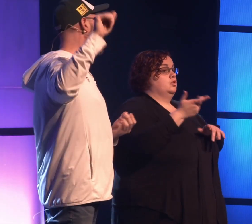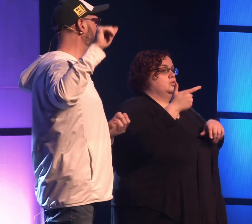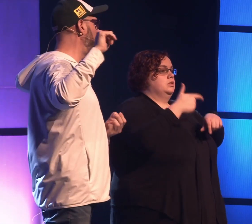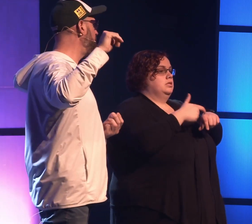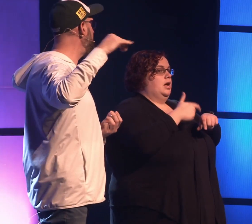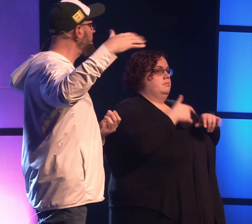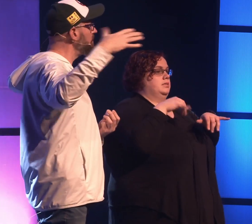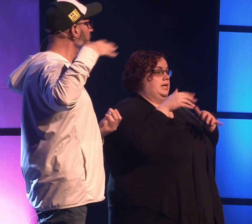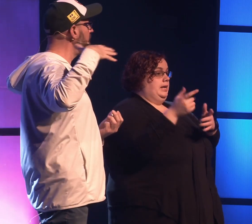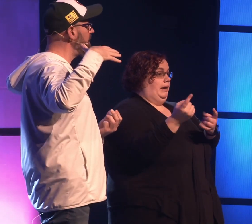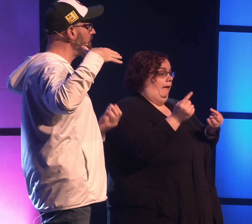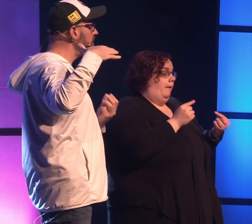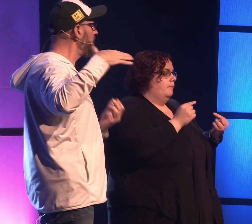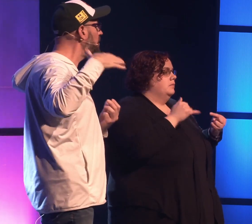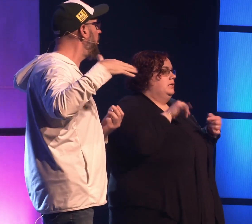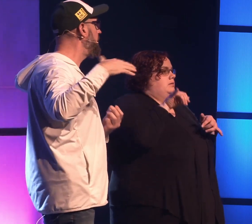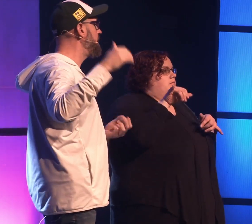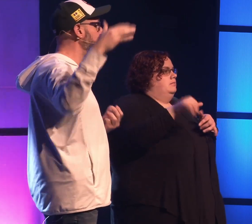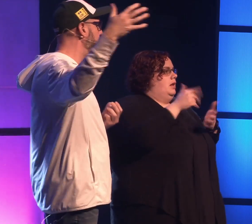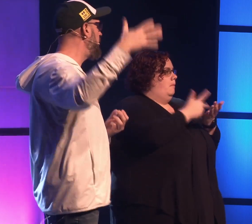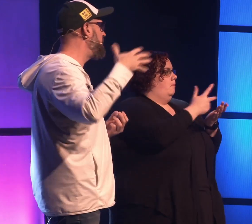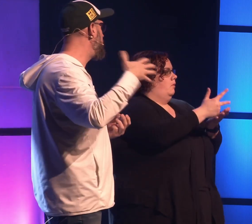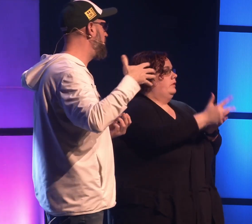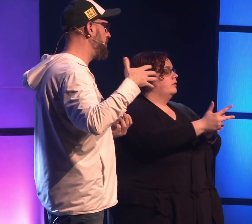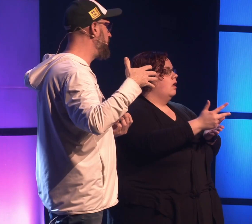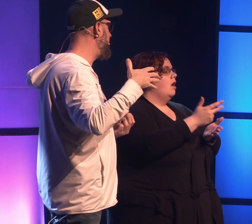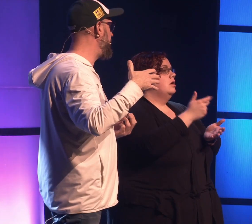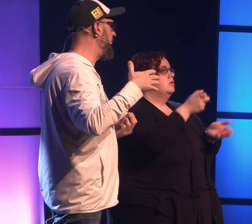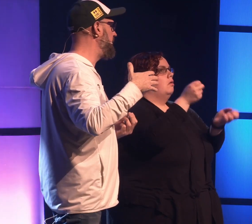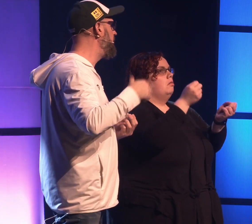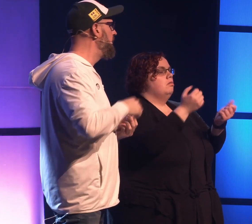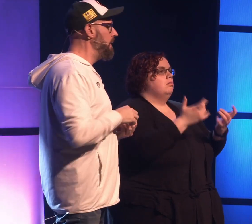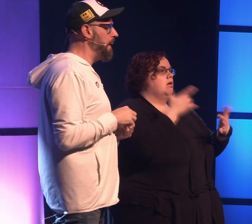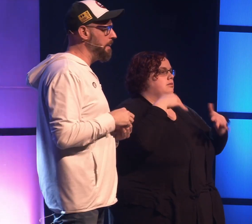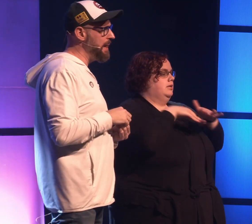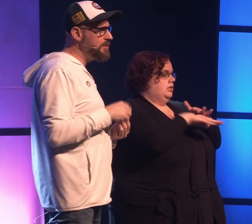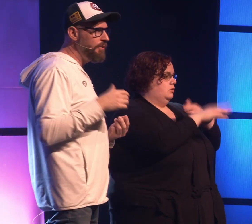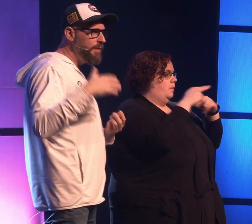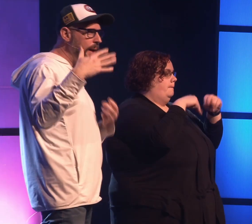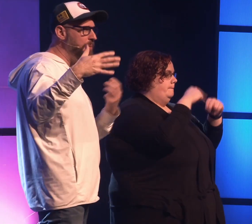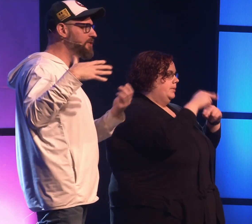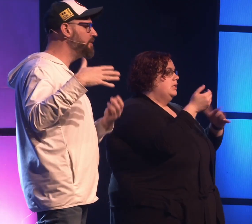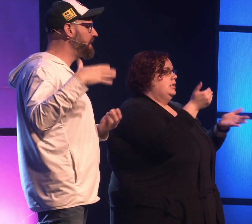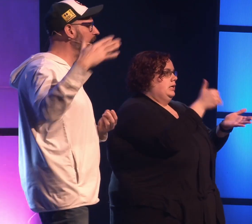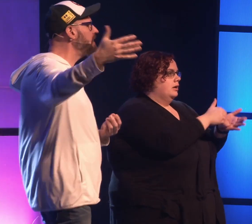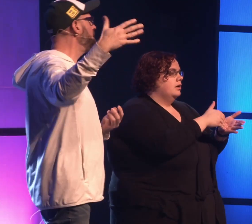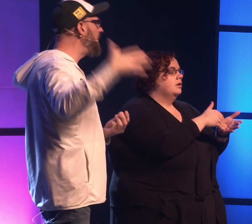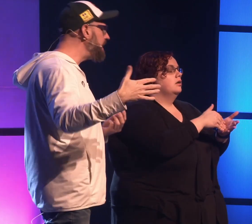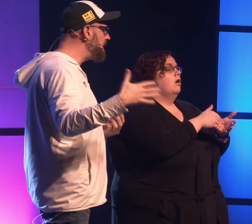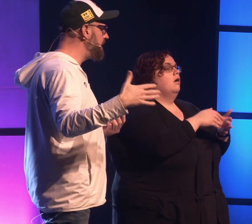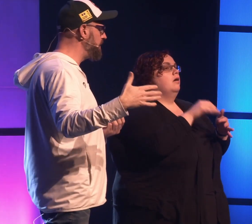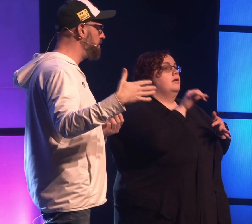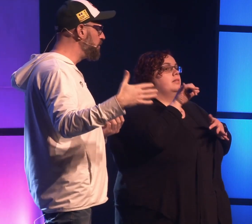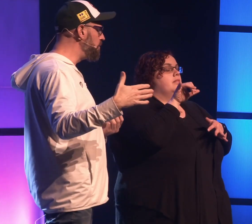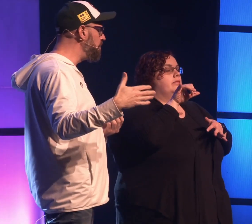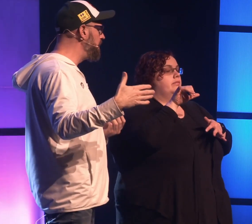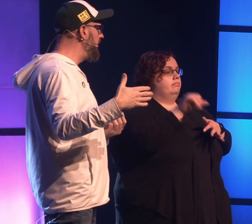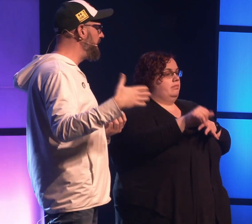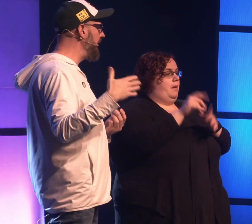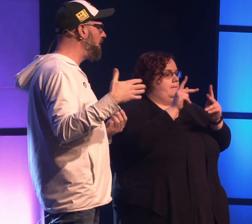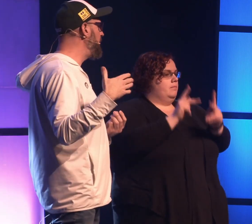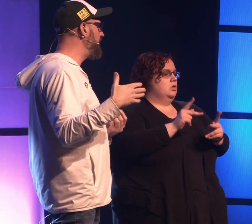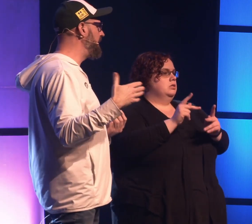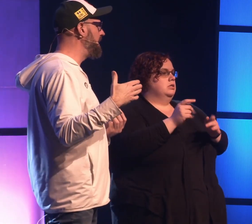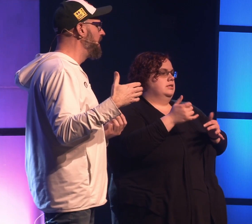stayed in the parking lot because there was just a lot to even come into a building again. And so for that person who's like actually made it into the